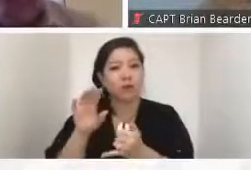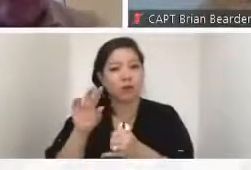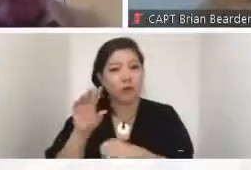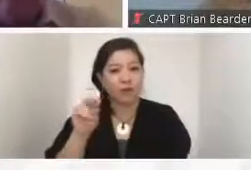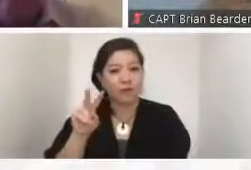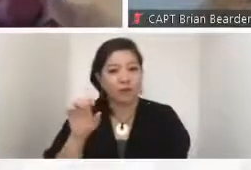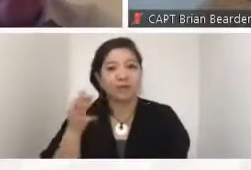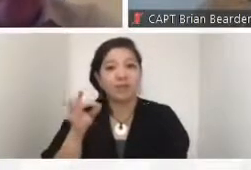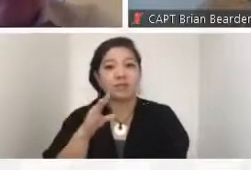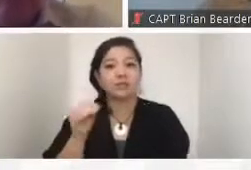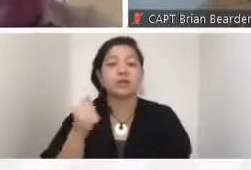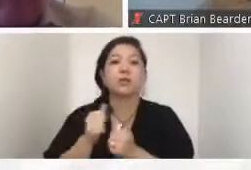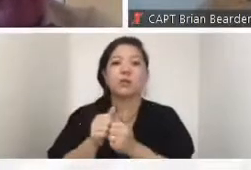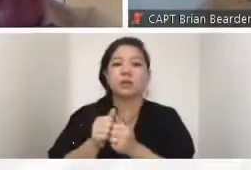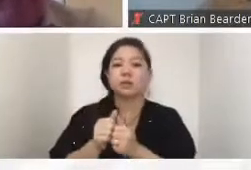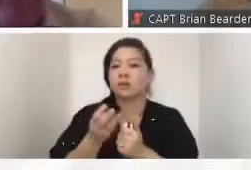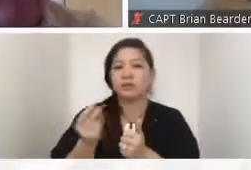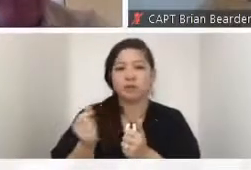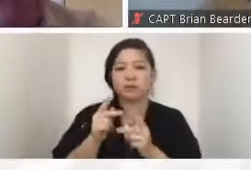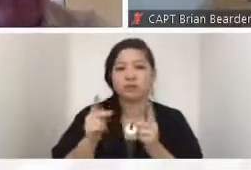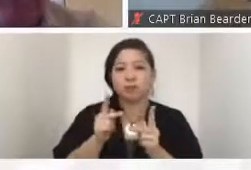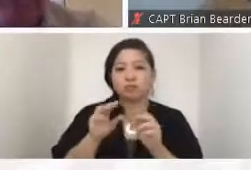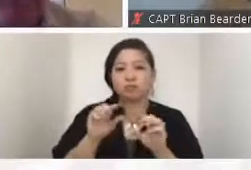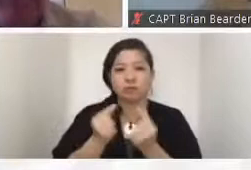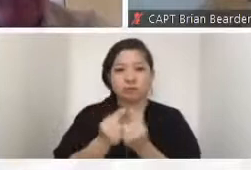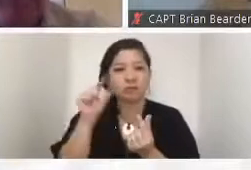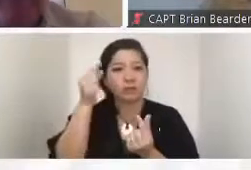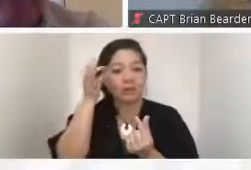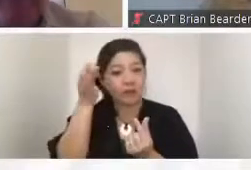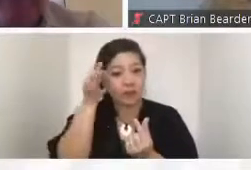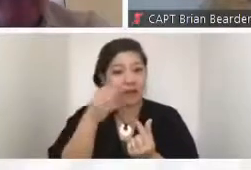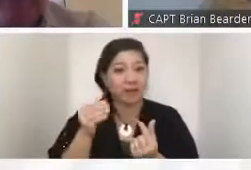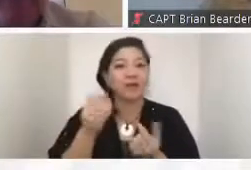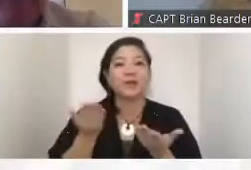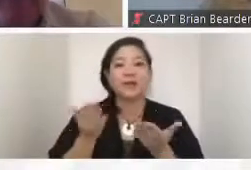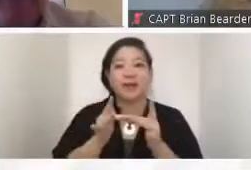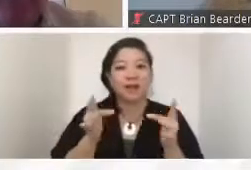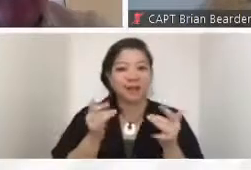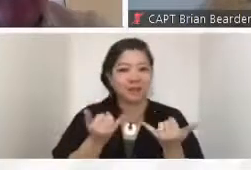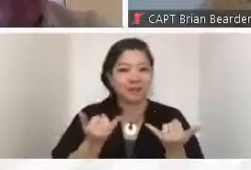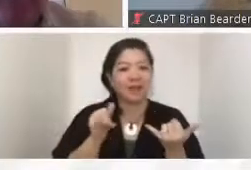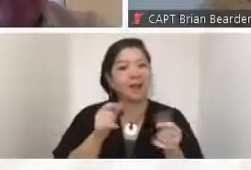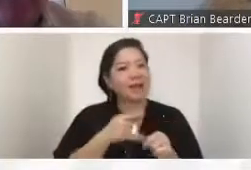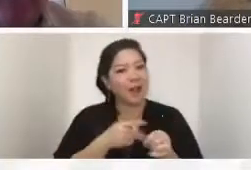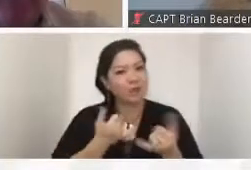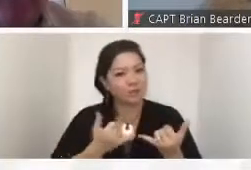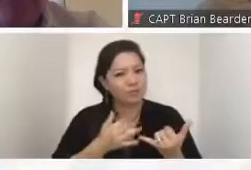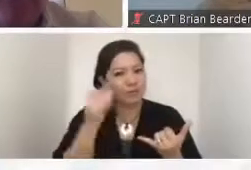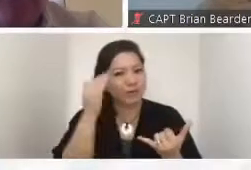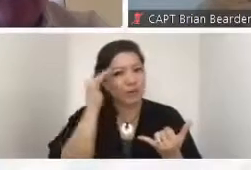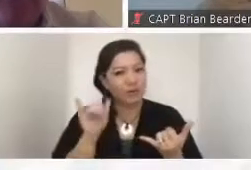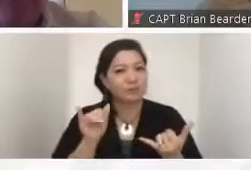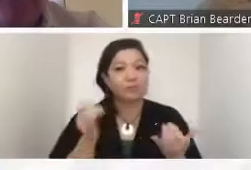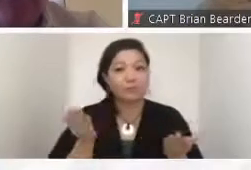three branches of government, and we are so honored to have our federal partners online, as I mentioned. At this time, I would like to acknowledge the presence